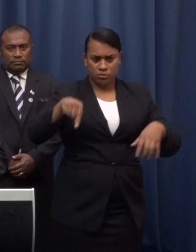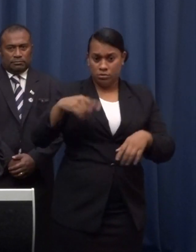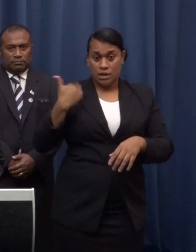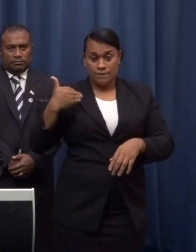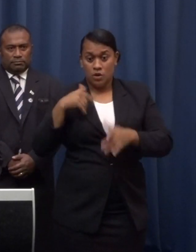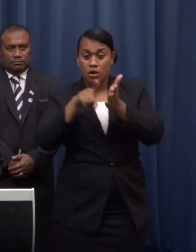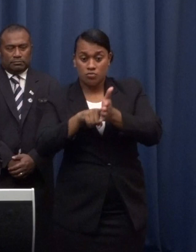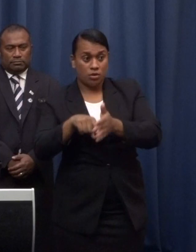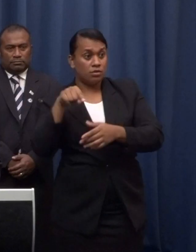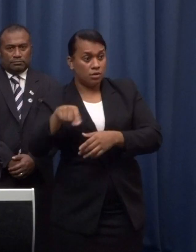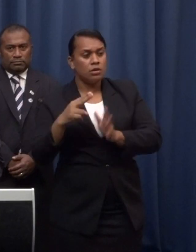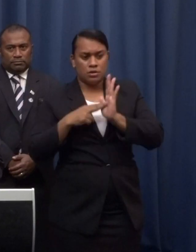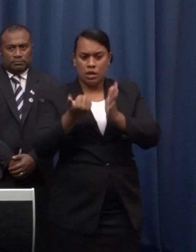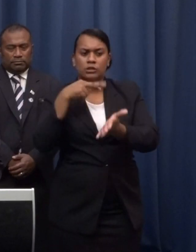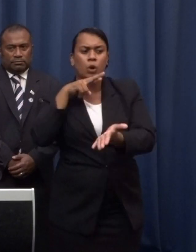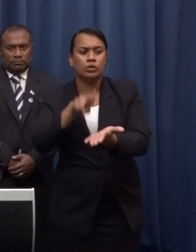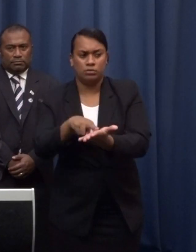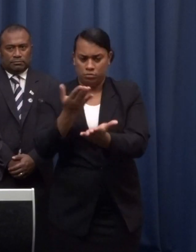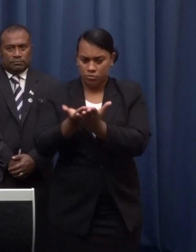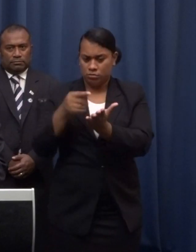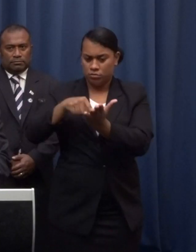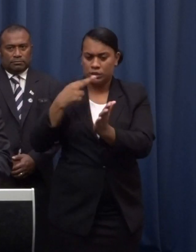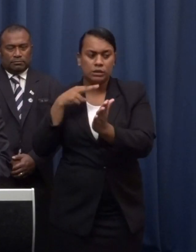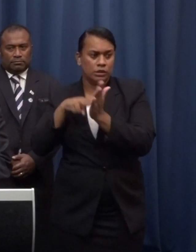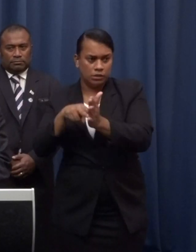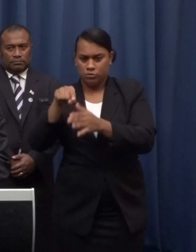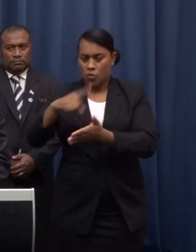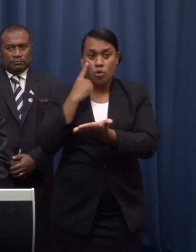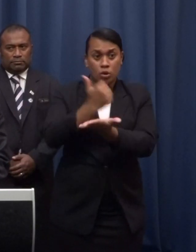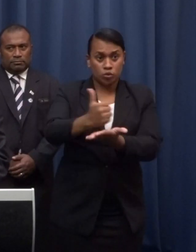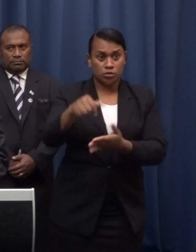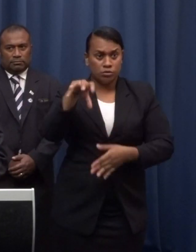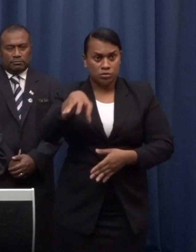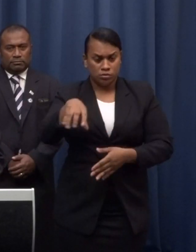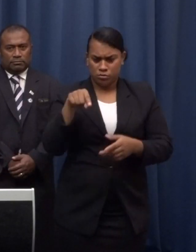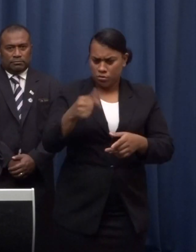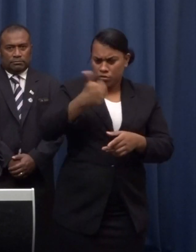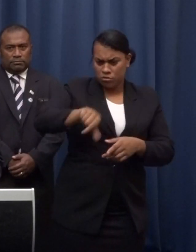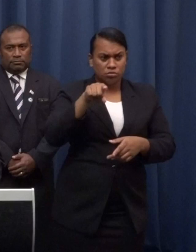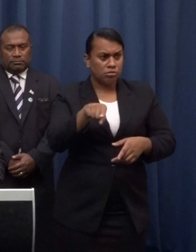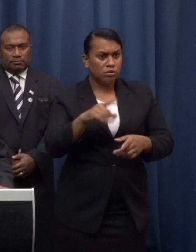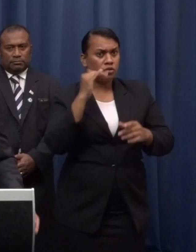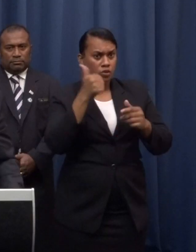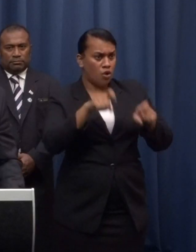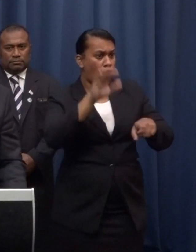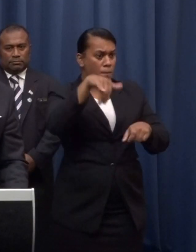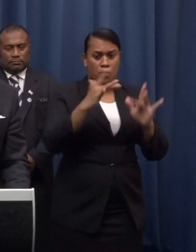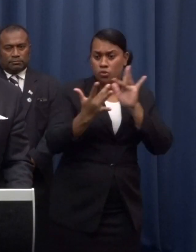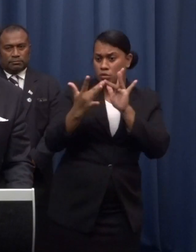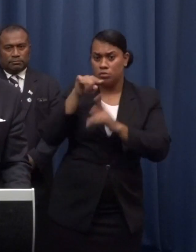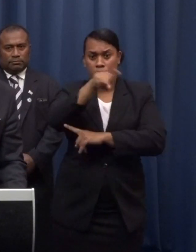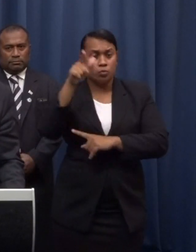outside Lautoka. In that case, as advised by the Honourable Prime Minister, please stay at home, get in touch with the employer, and the Fijian